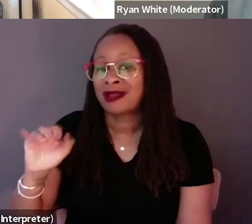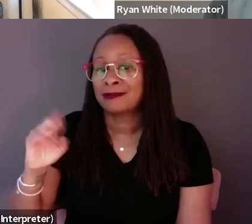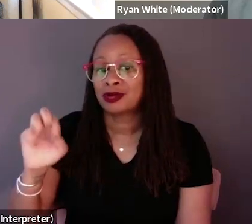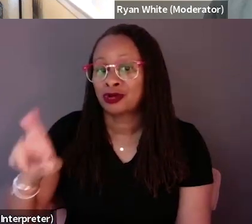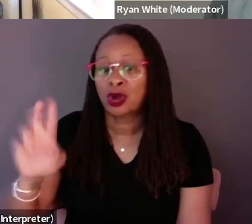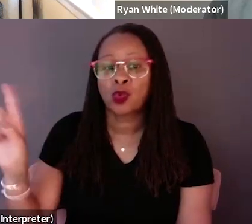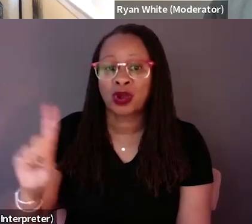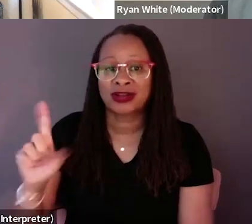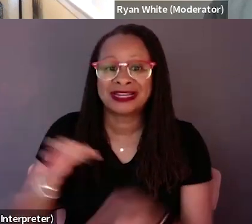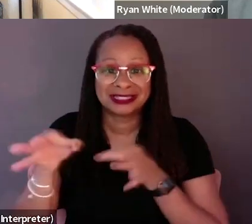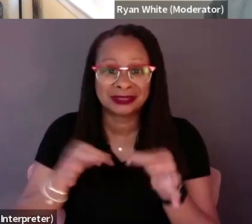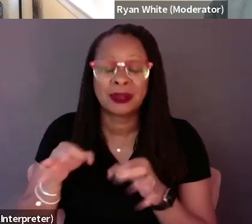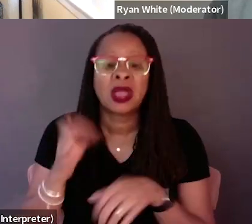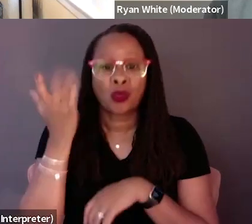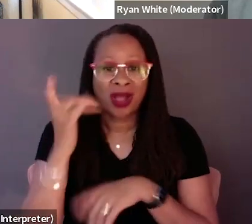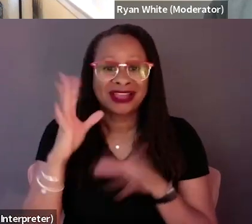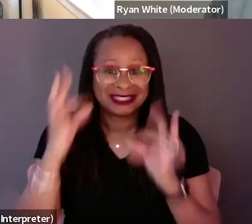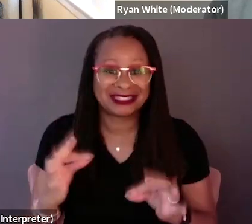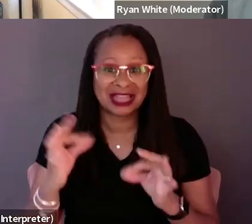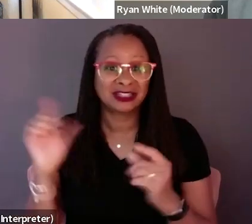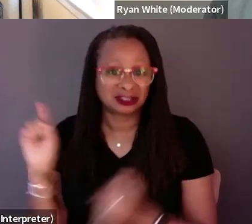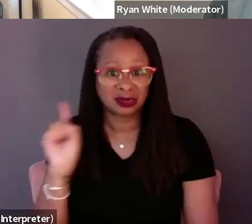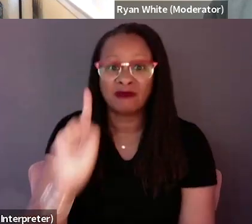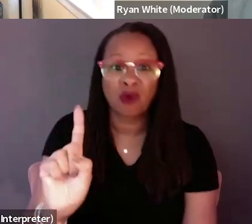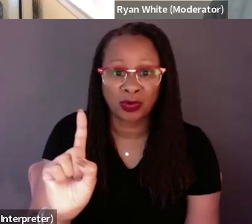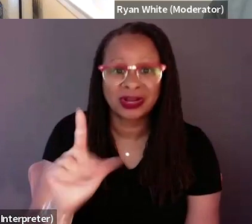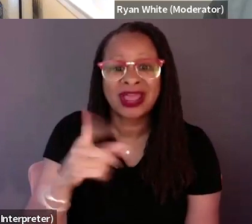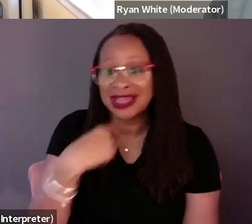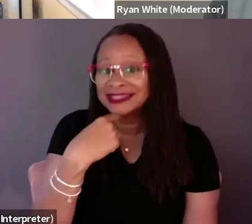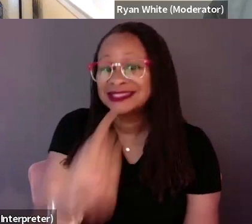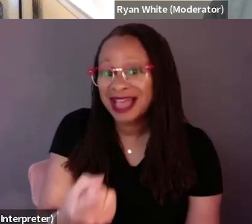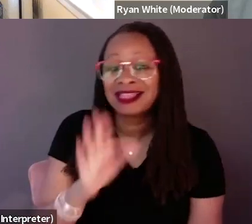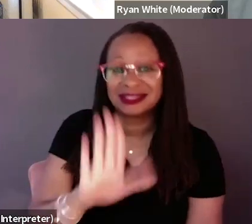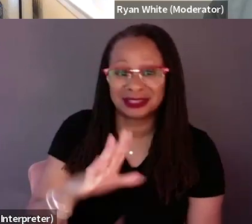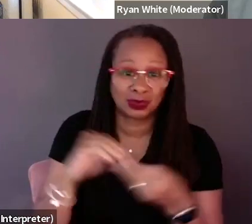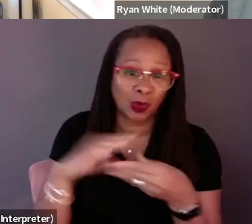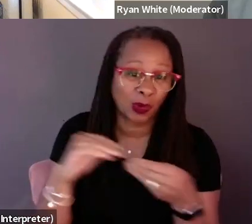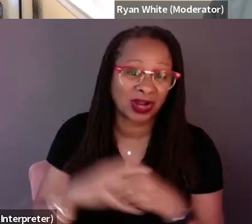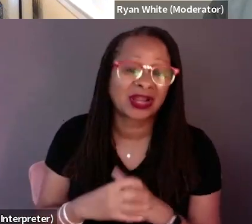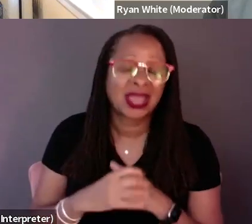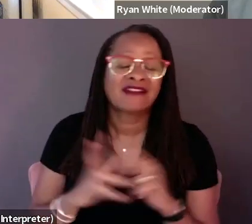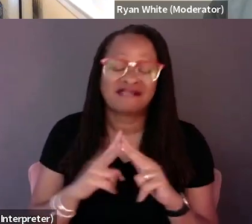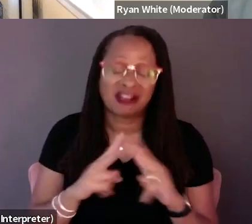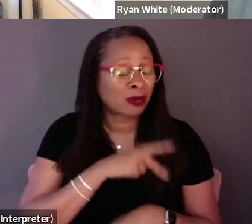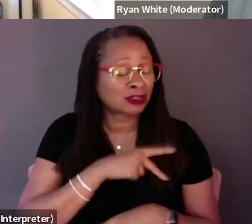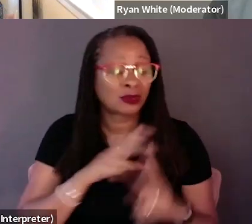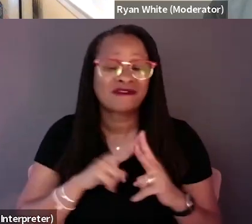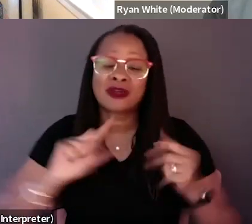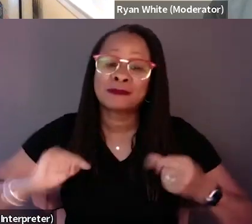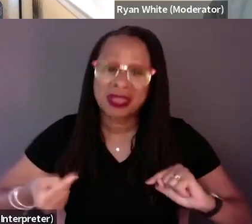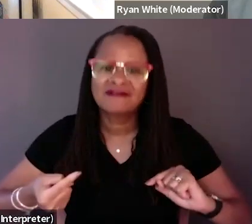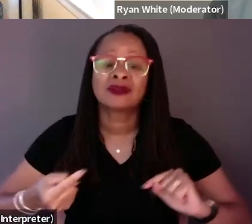is explaining why he's decided to come forward and tell his, really personal, really